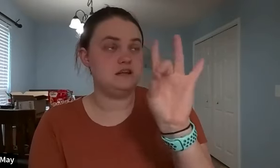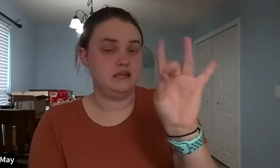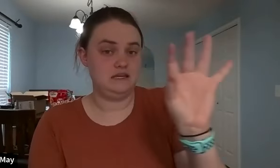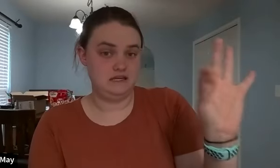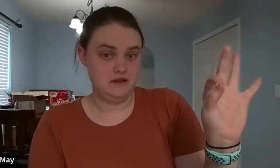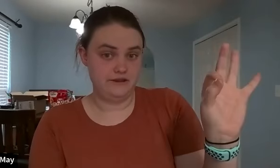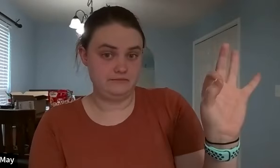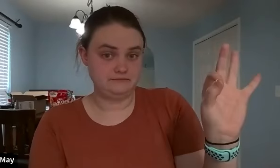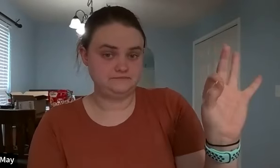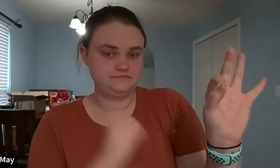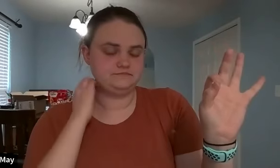123,456,789.